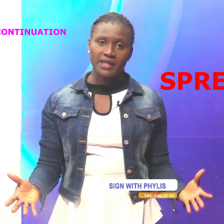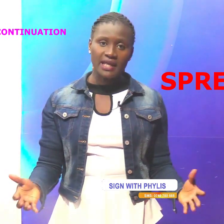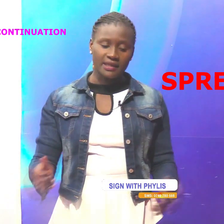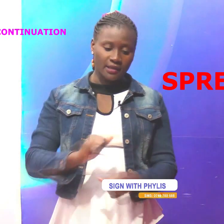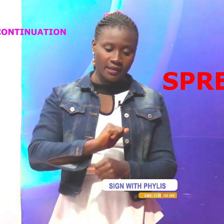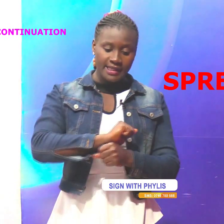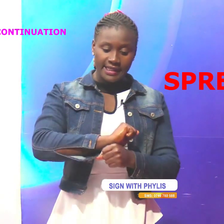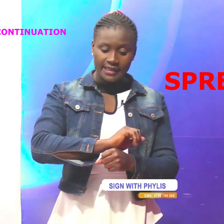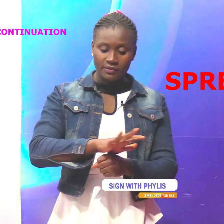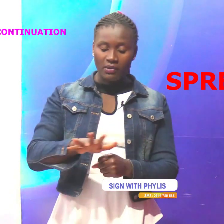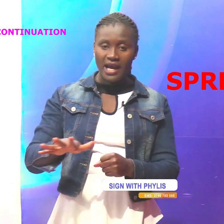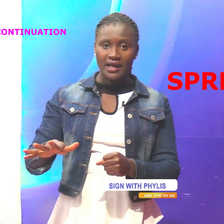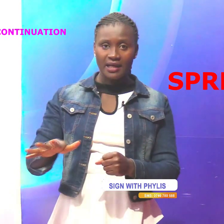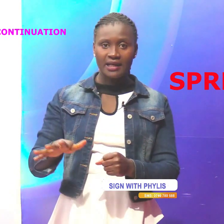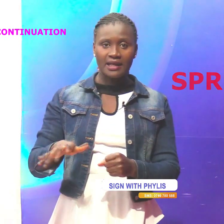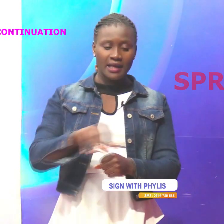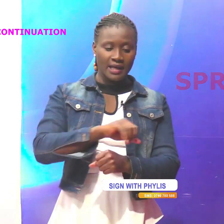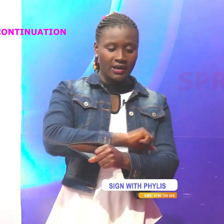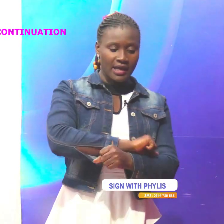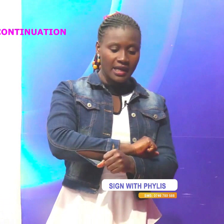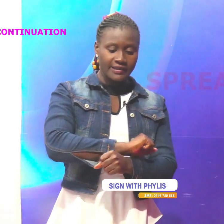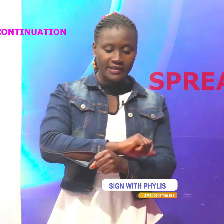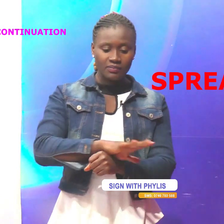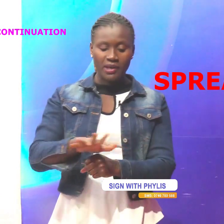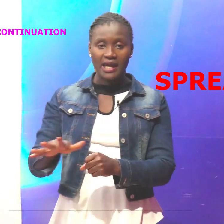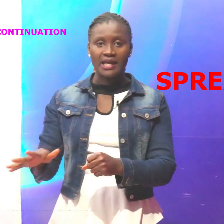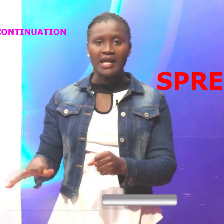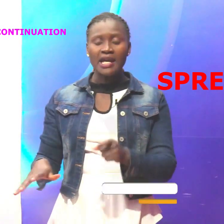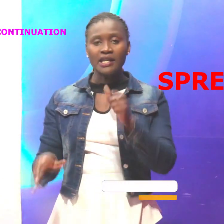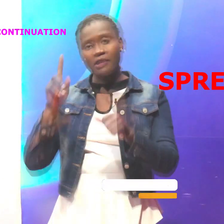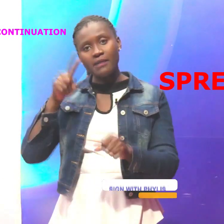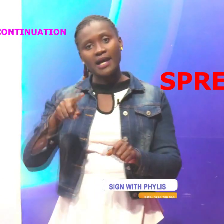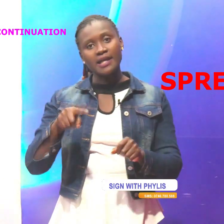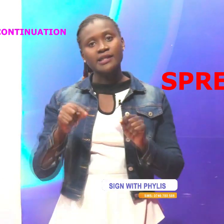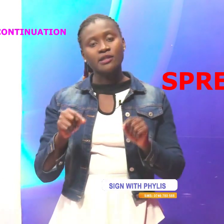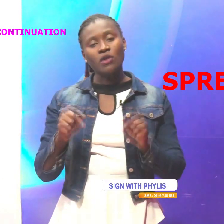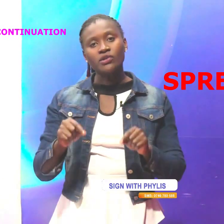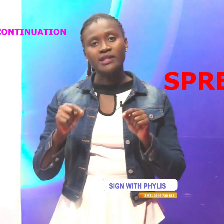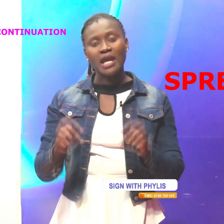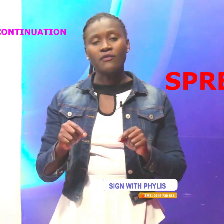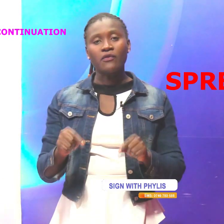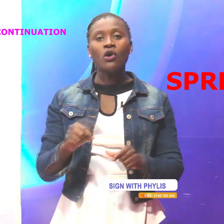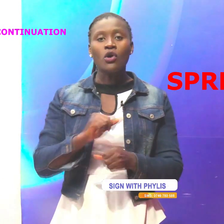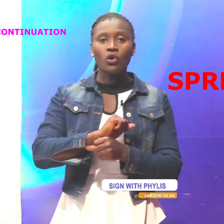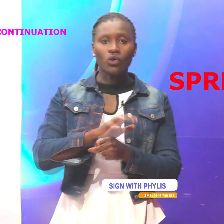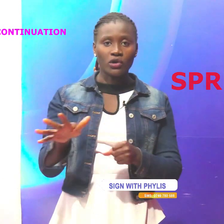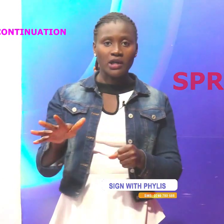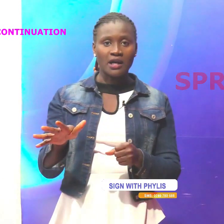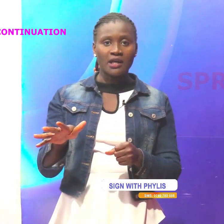it? Spread. Okay, spread. And remember, this is also sign for corona. This is